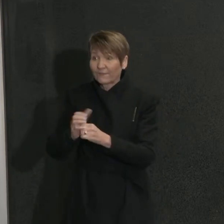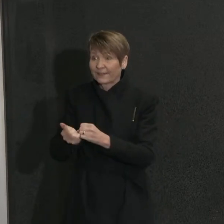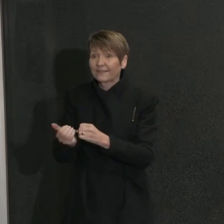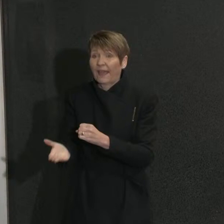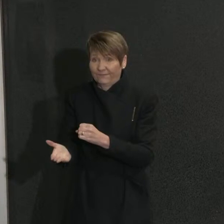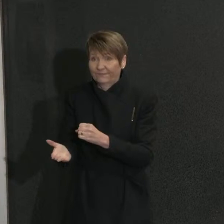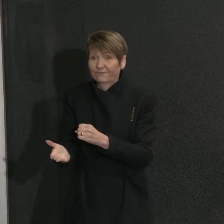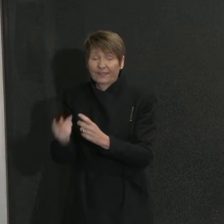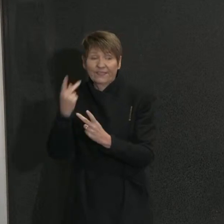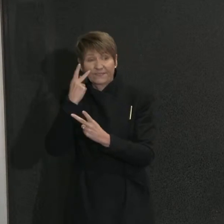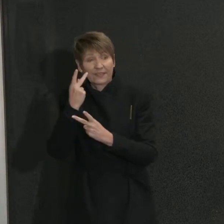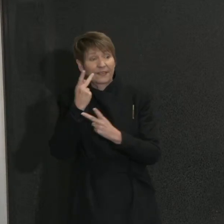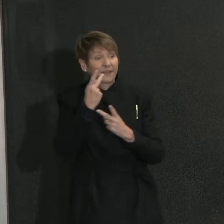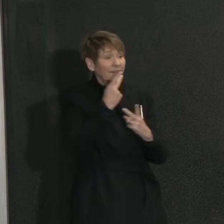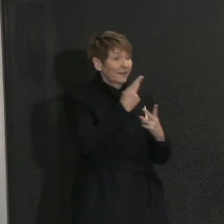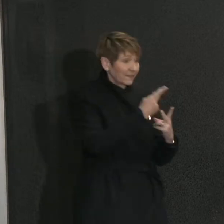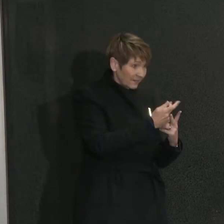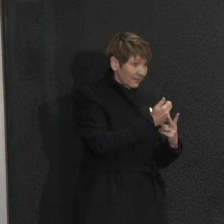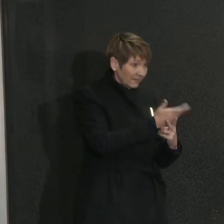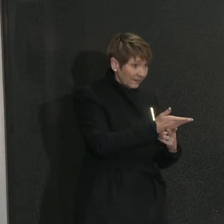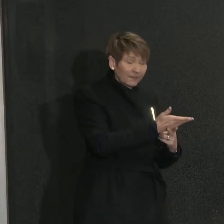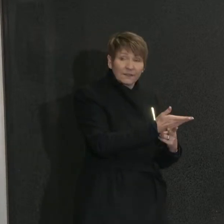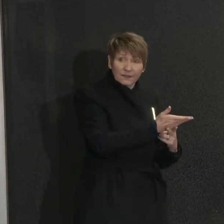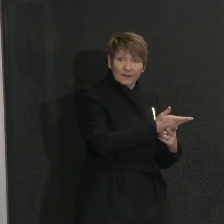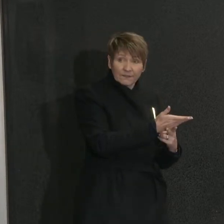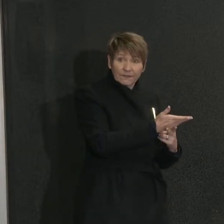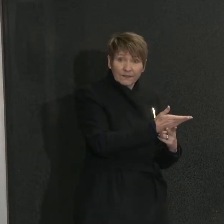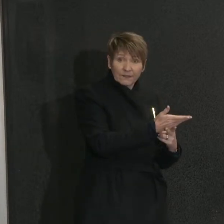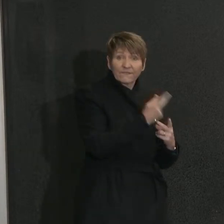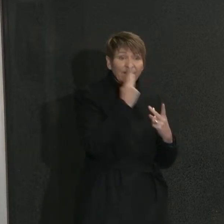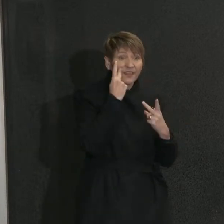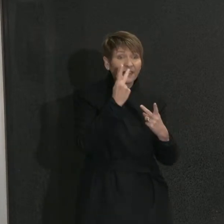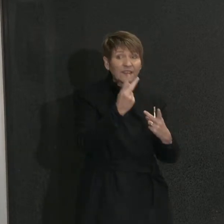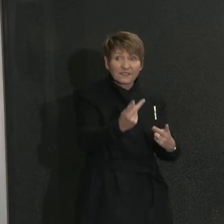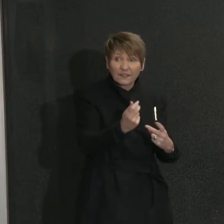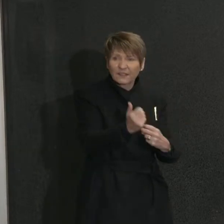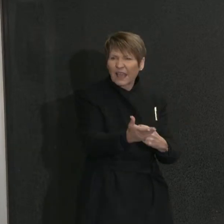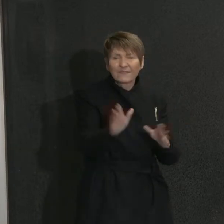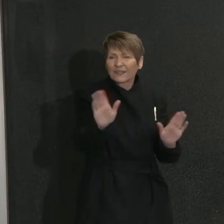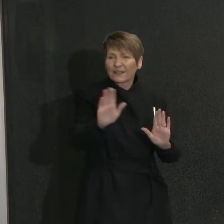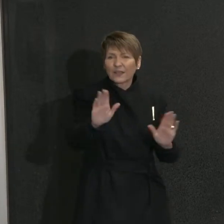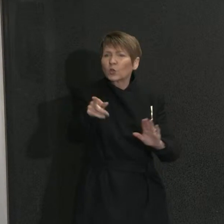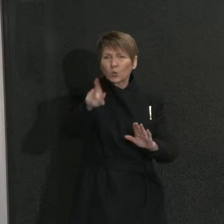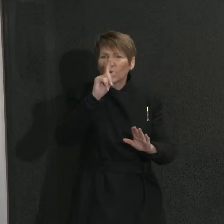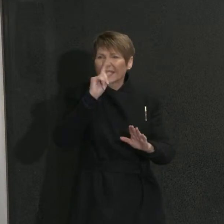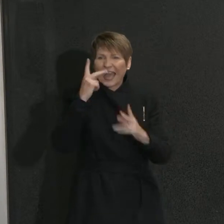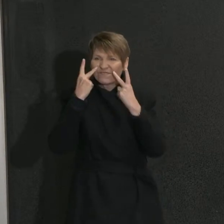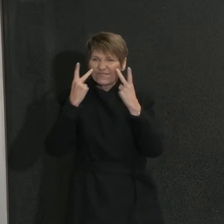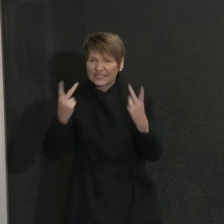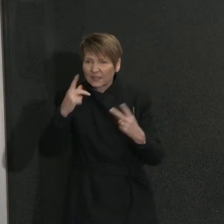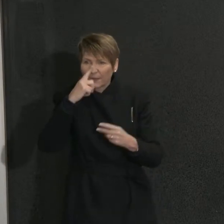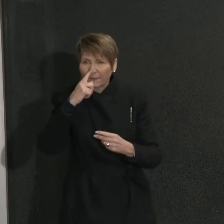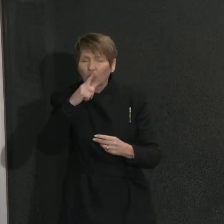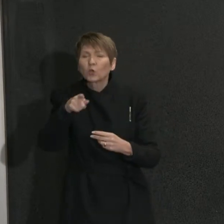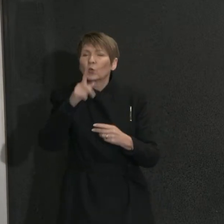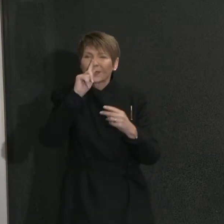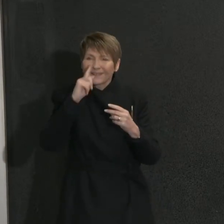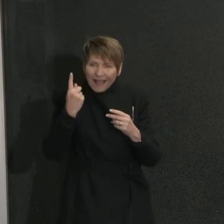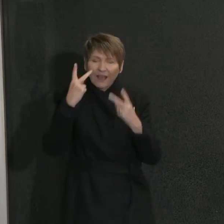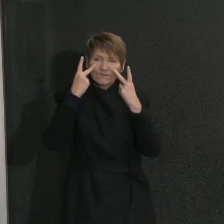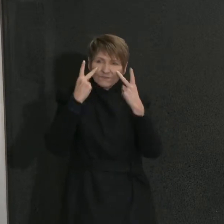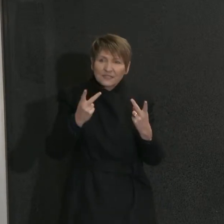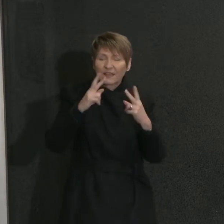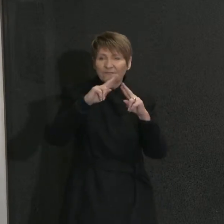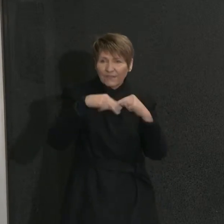that is a behaviour that we just need to stop doing at this point in time. We cannot allow the virus to spread through our closest and most intimate contacts. That is why we